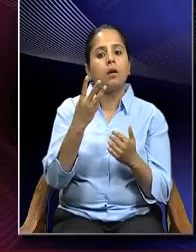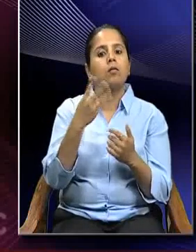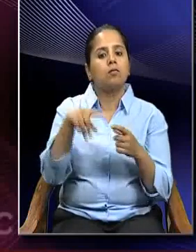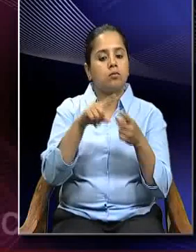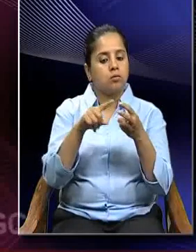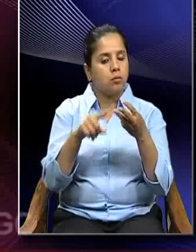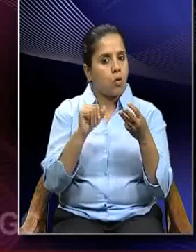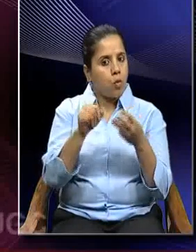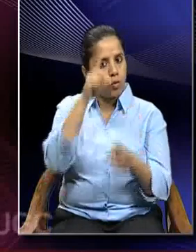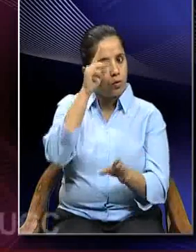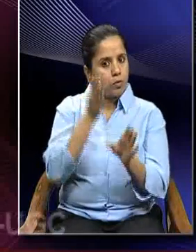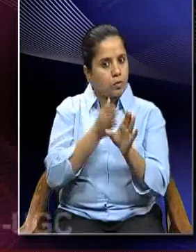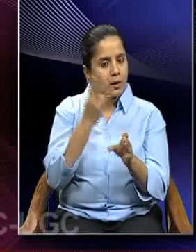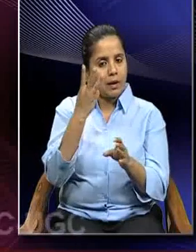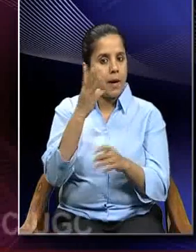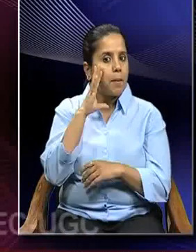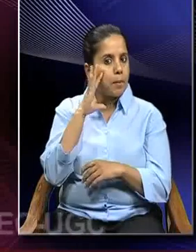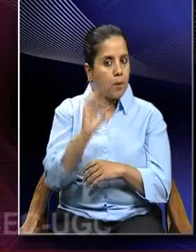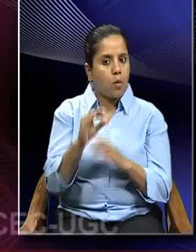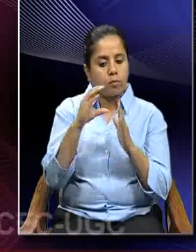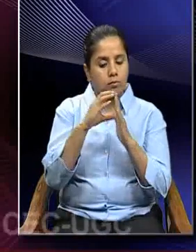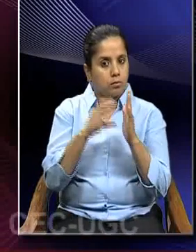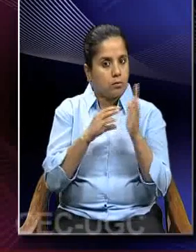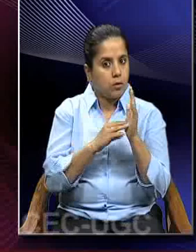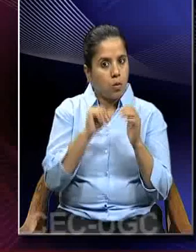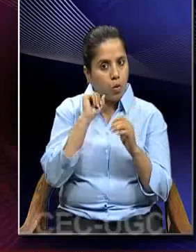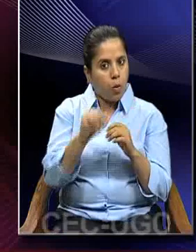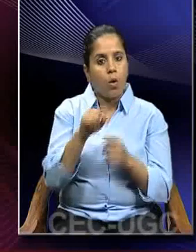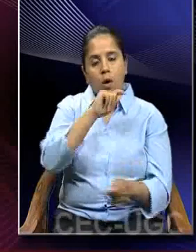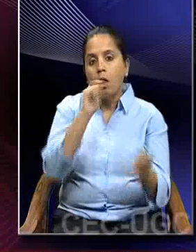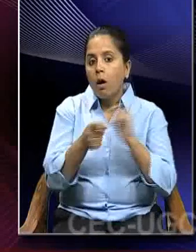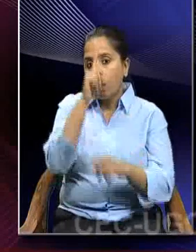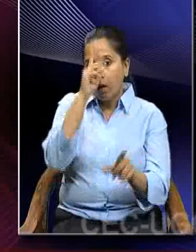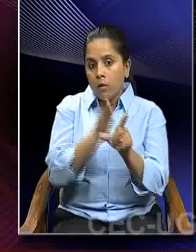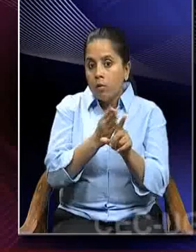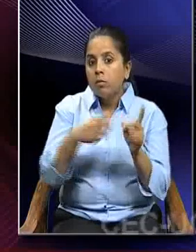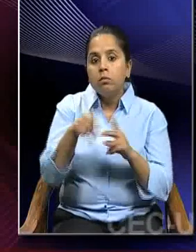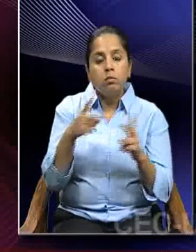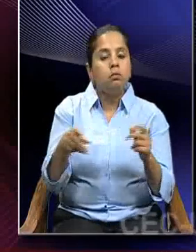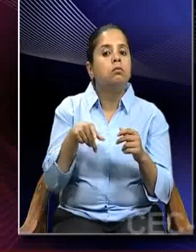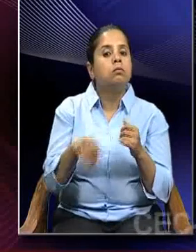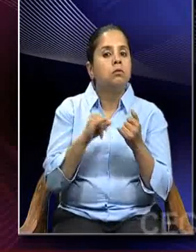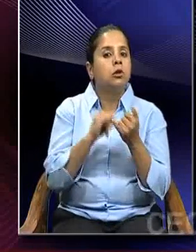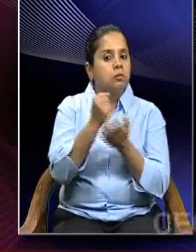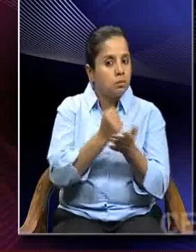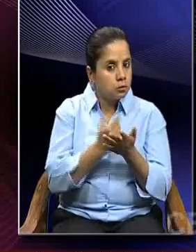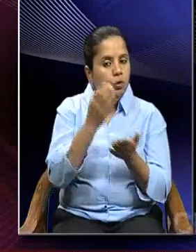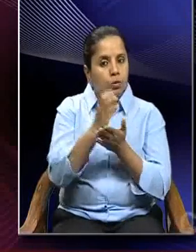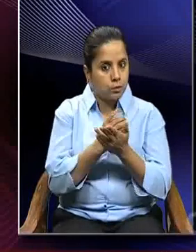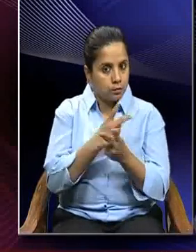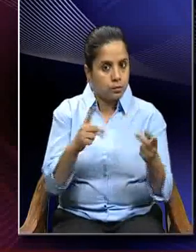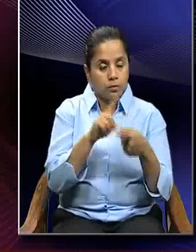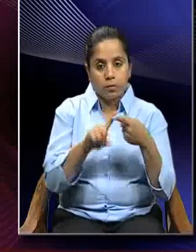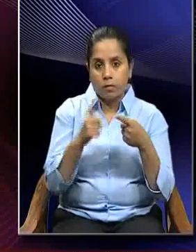psychology. We find 3 important paradigms of psychology as a subject or as a discipline. The first one